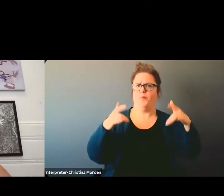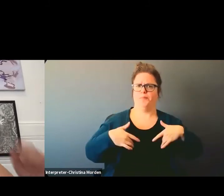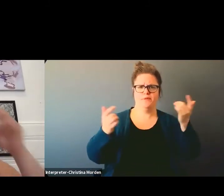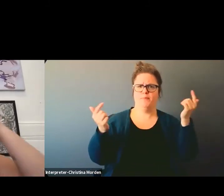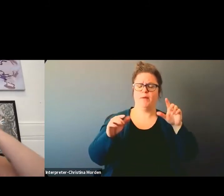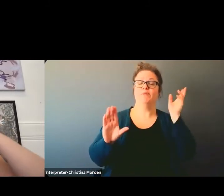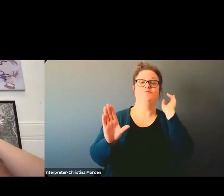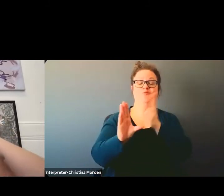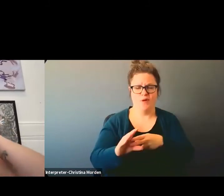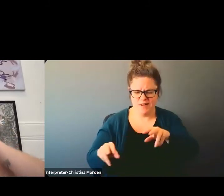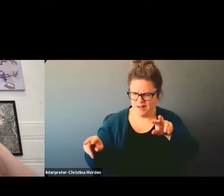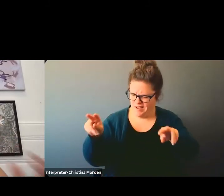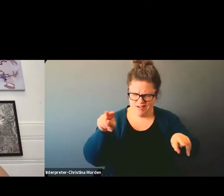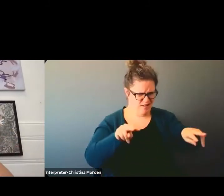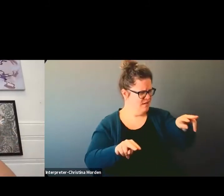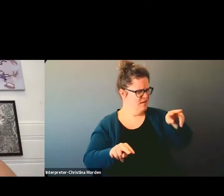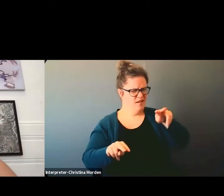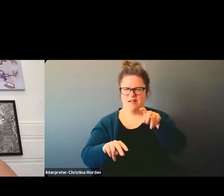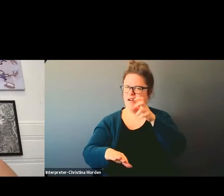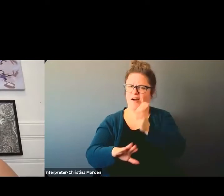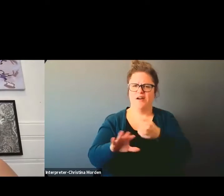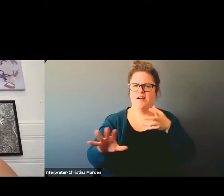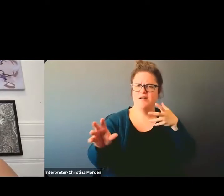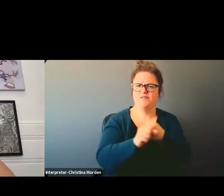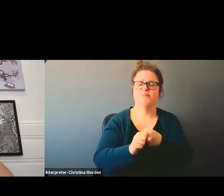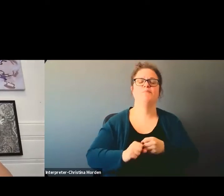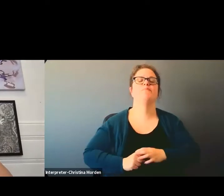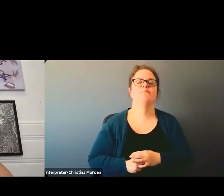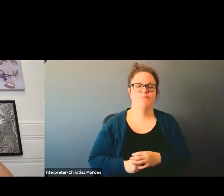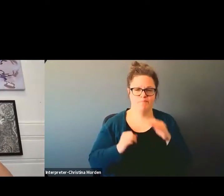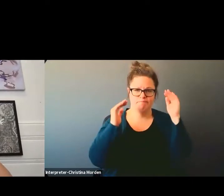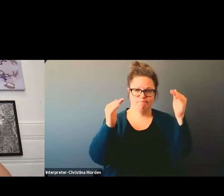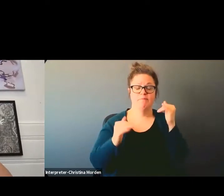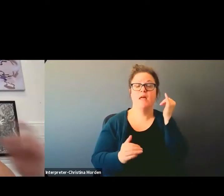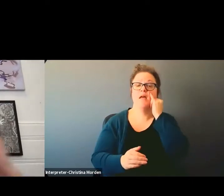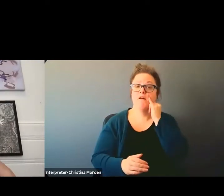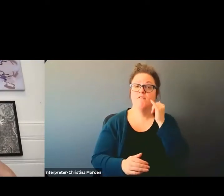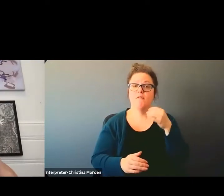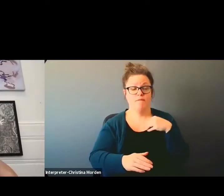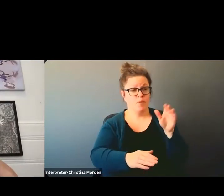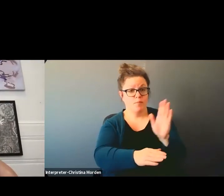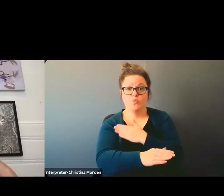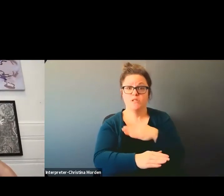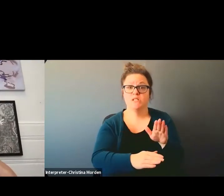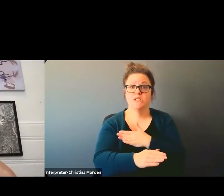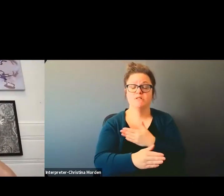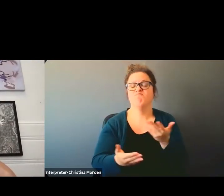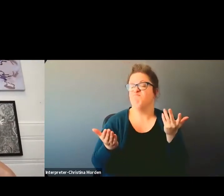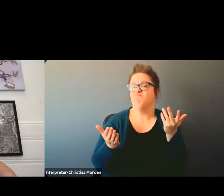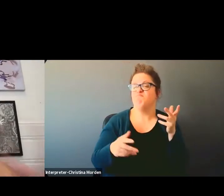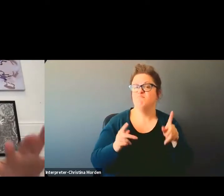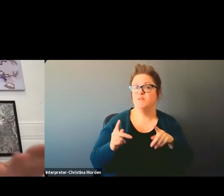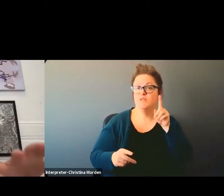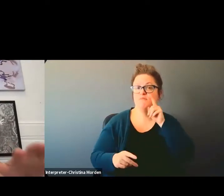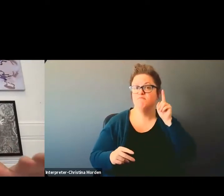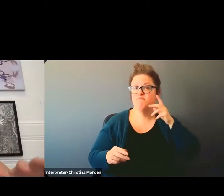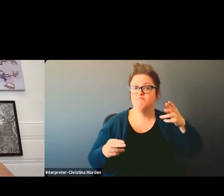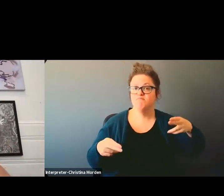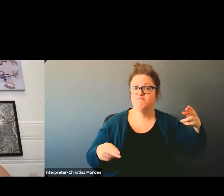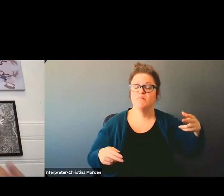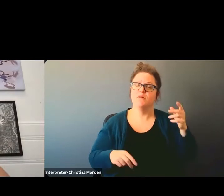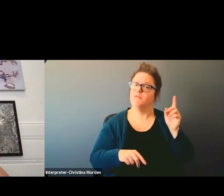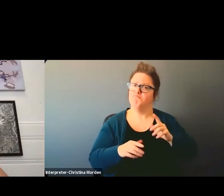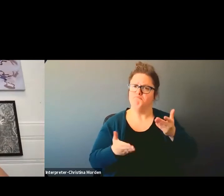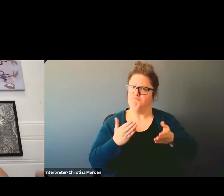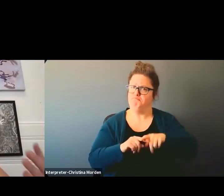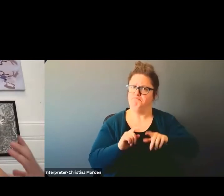conversation. Now, if there's music involved, they might not be people who are deaf won't hear it, but they can feel it. They